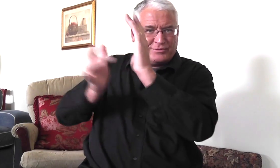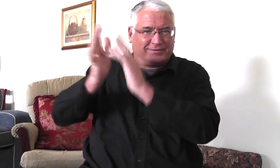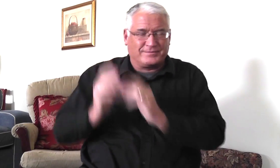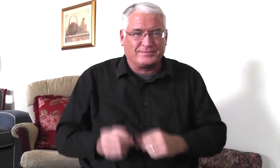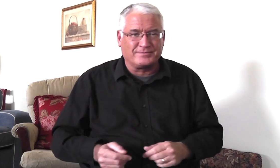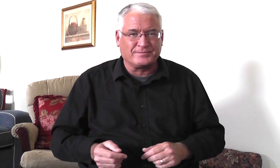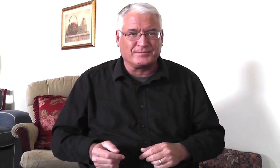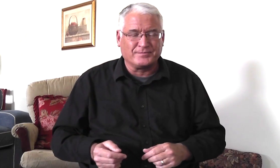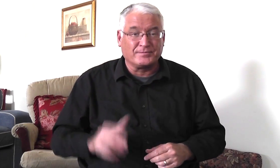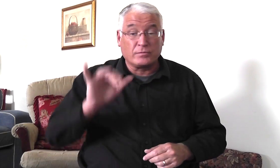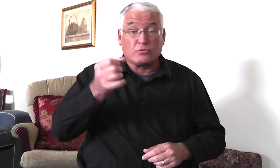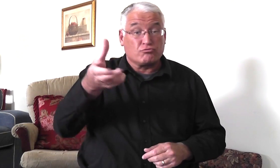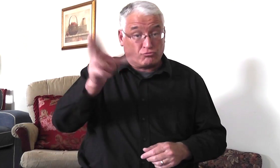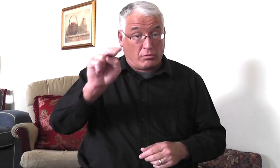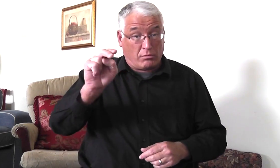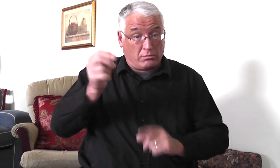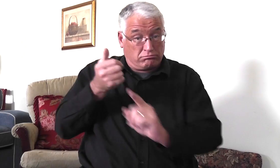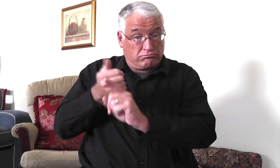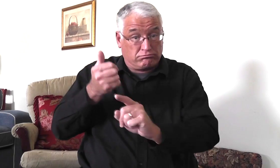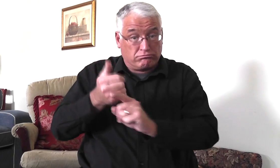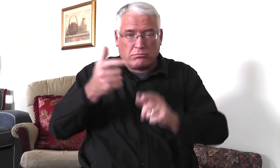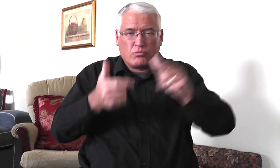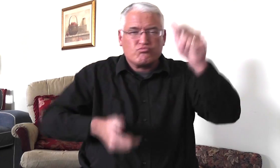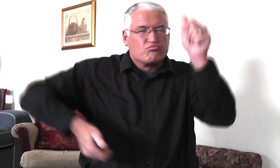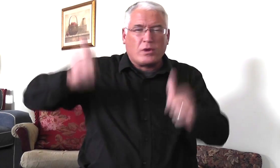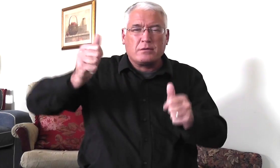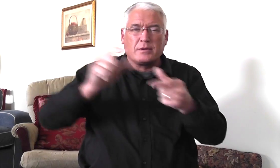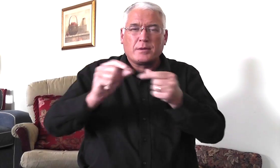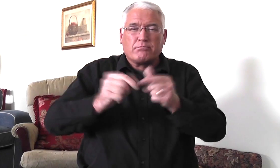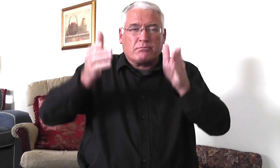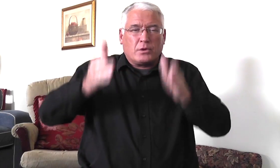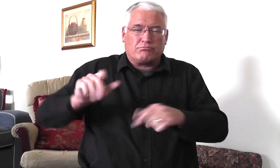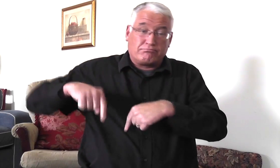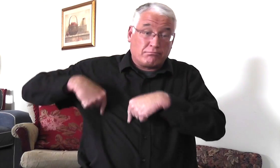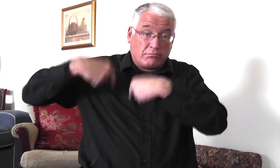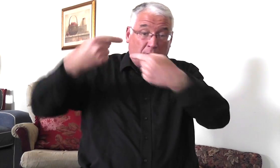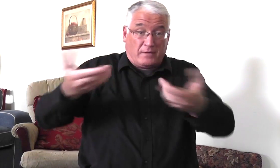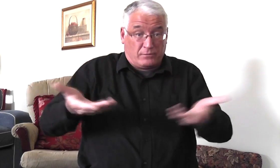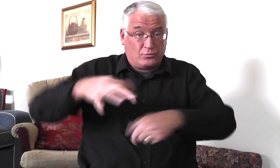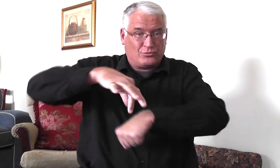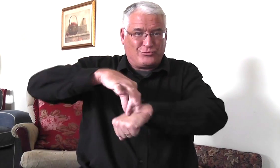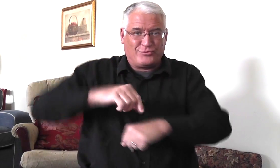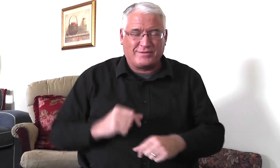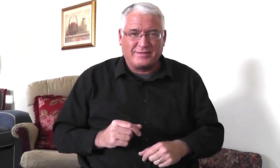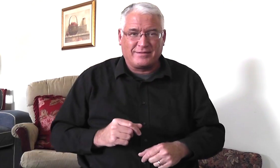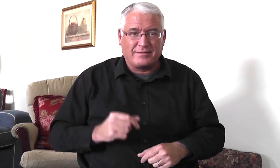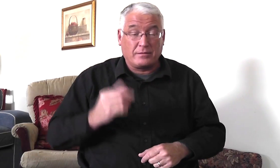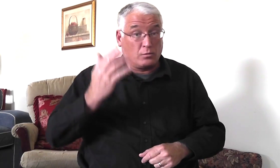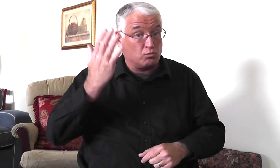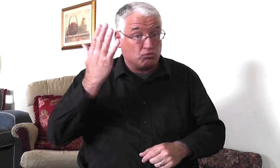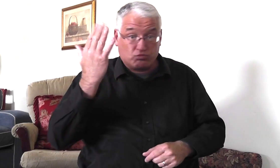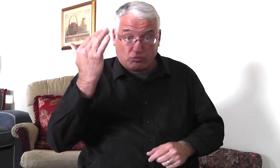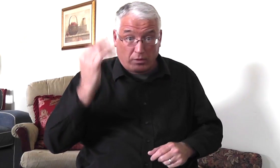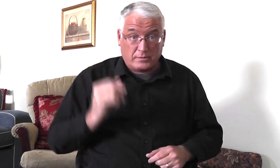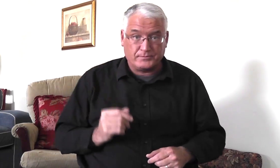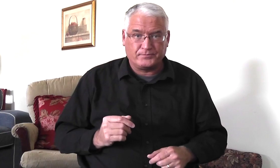make straight the paths. John, he was the greatest messenger on earth that ever lived. Why?